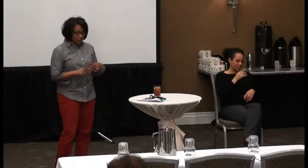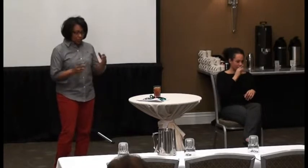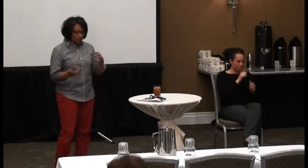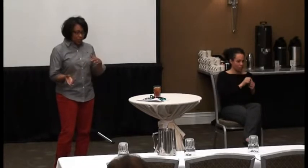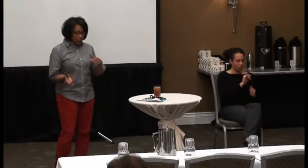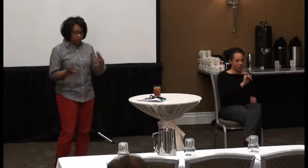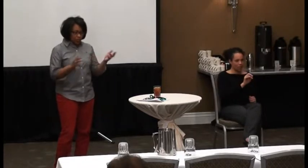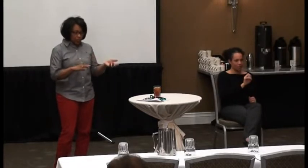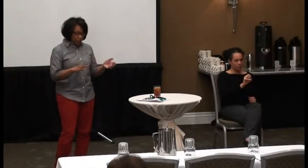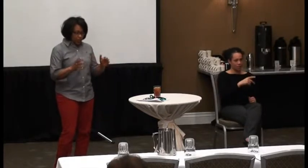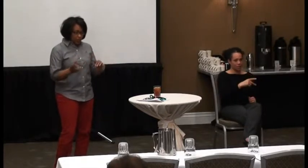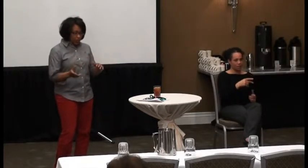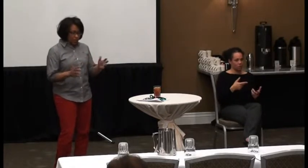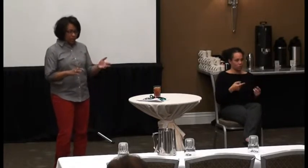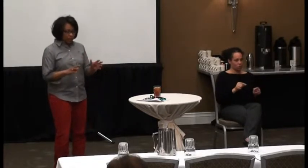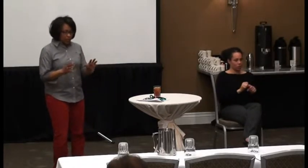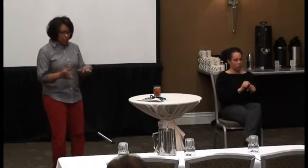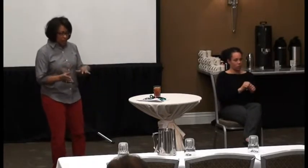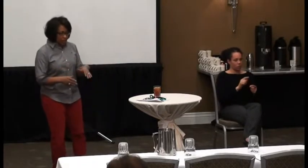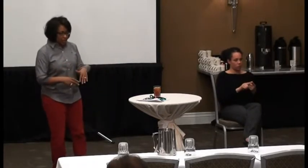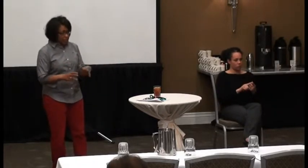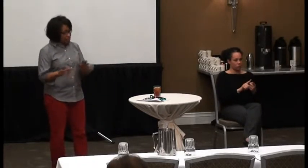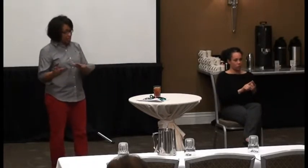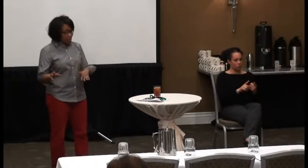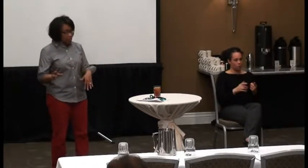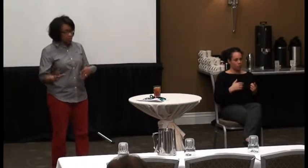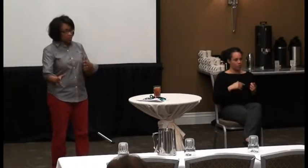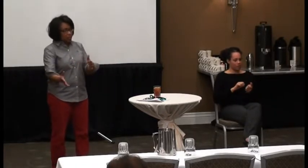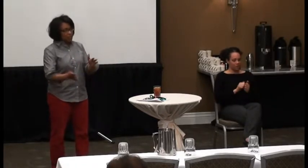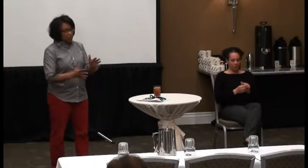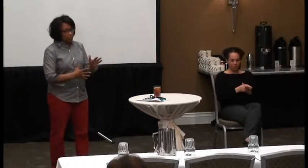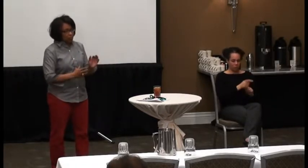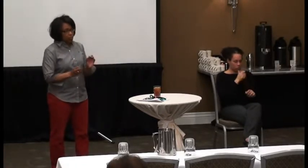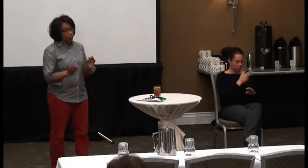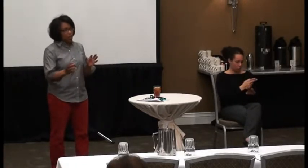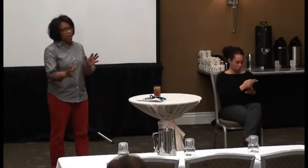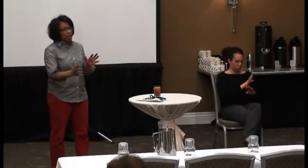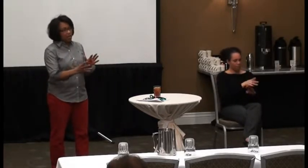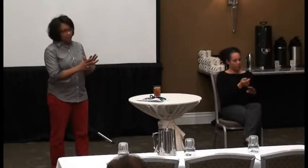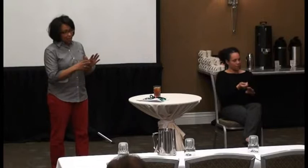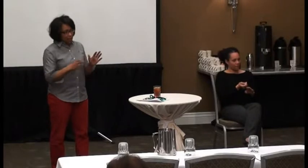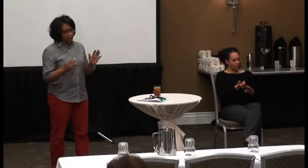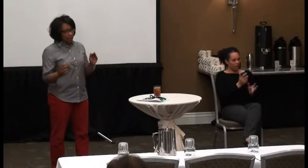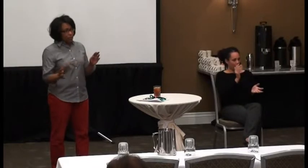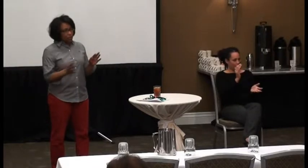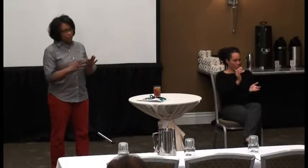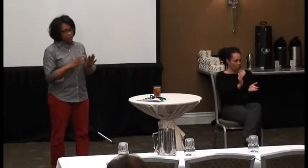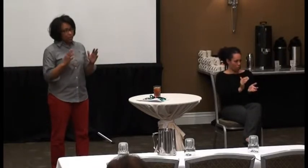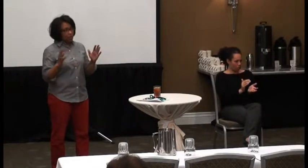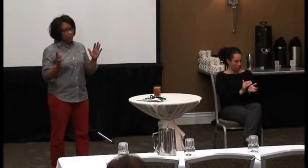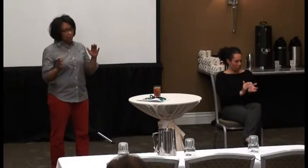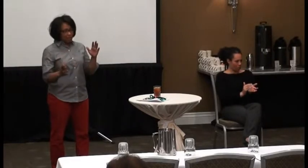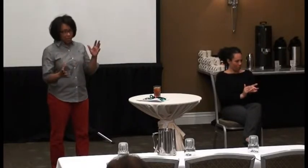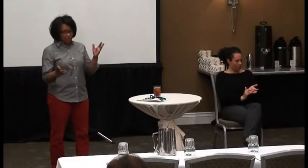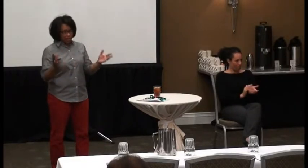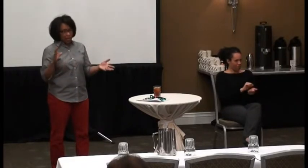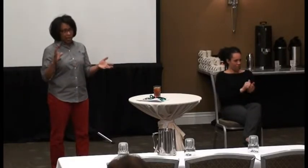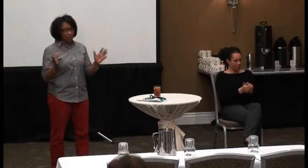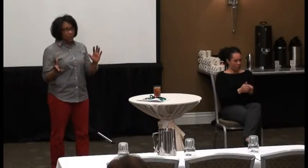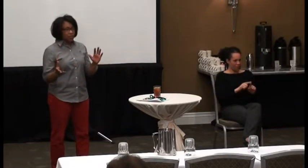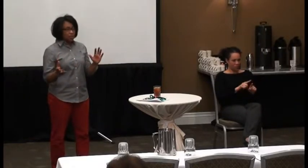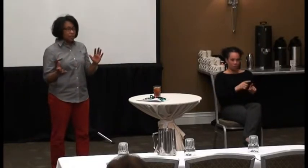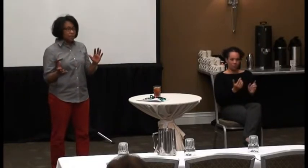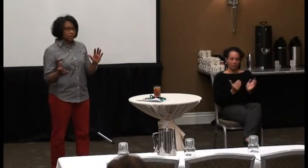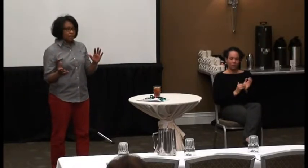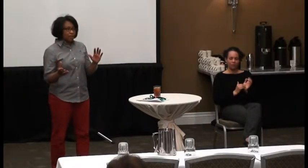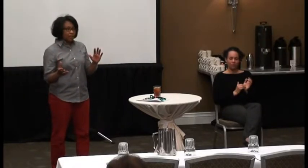and we try to work to, okay, the accommodations, they're not using them, let's kind of pull them away and reduce them. But again,